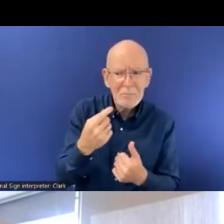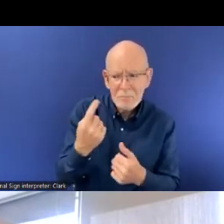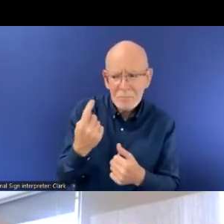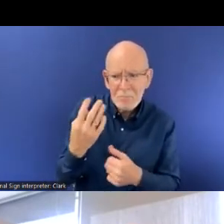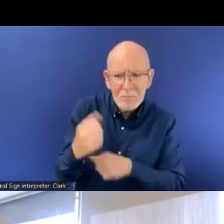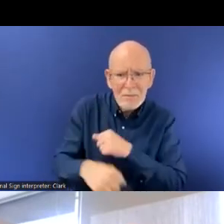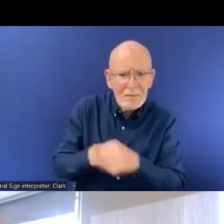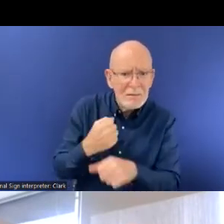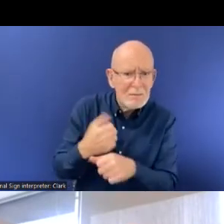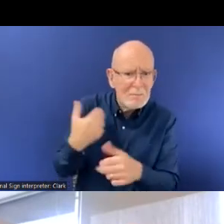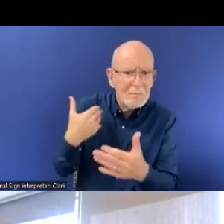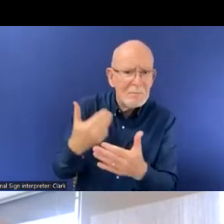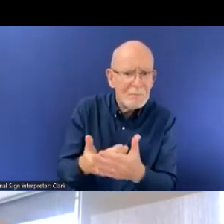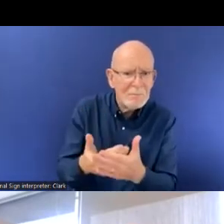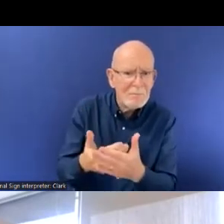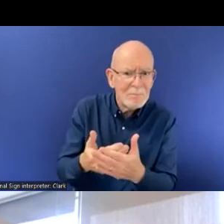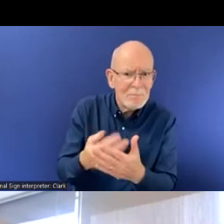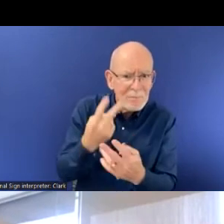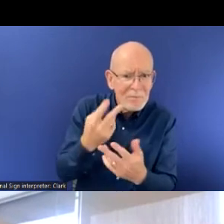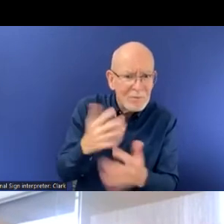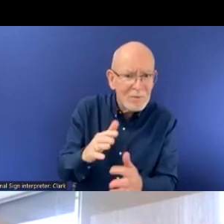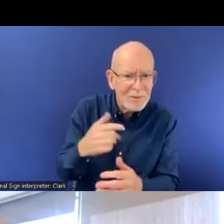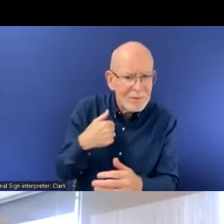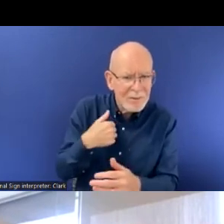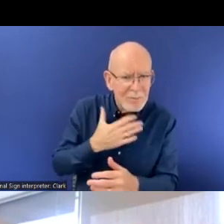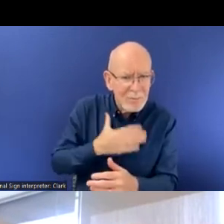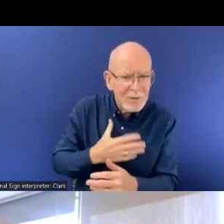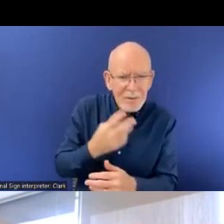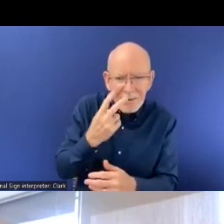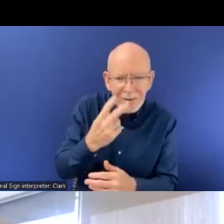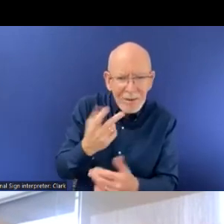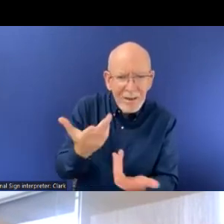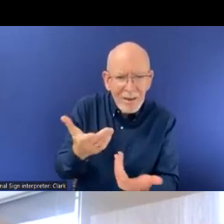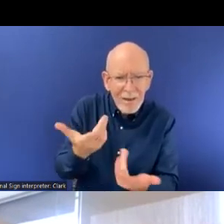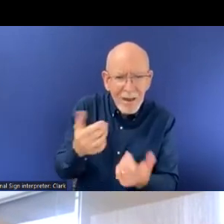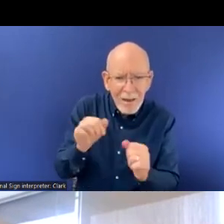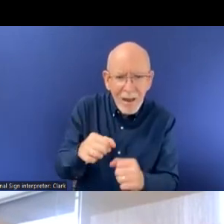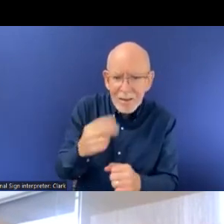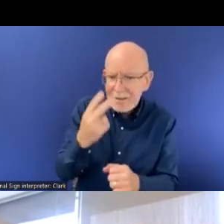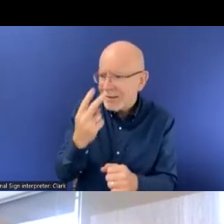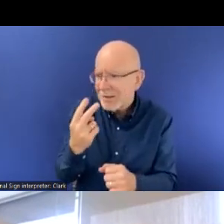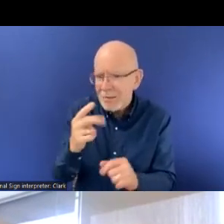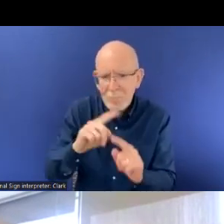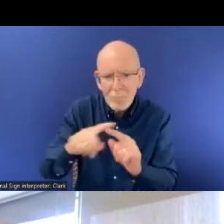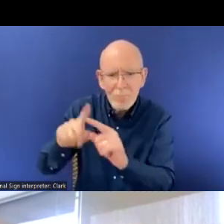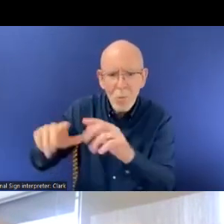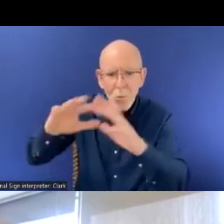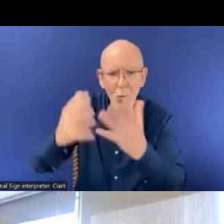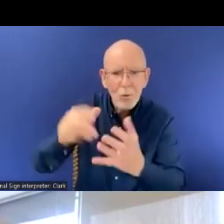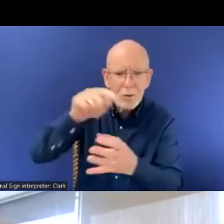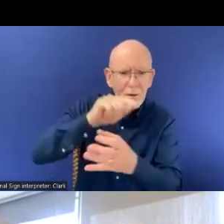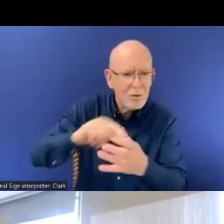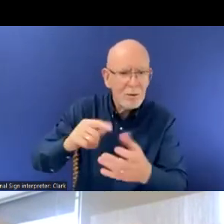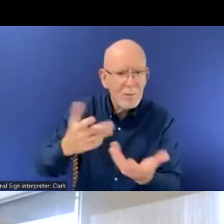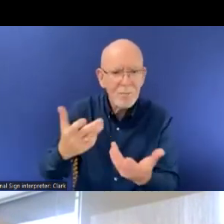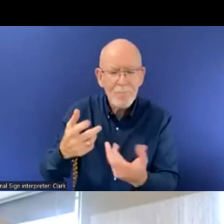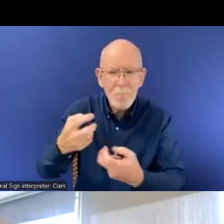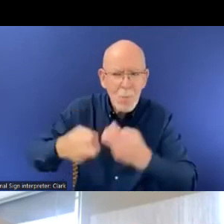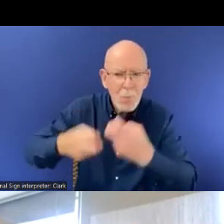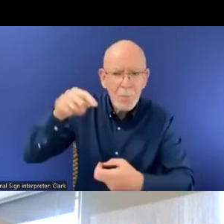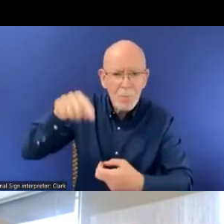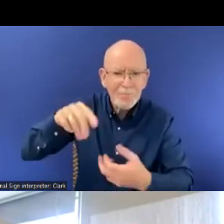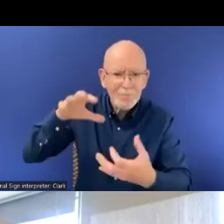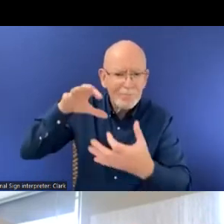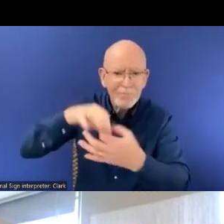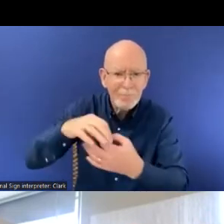You know, I think that we have an advantage now as we recover from COVID. There has been a lot written